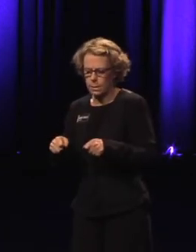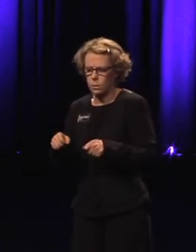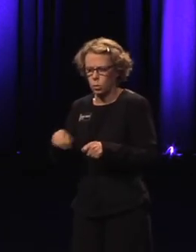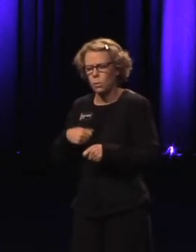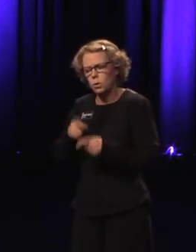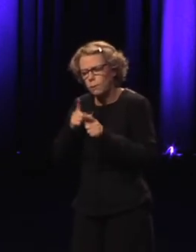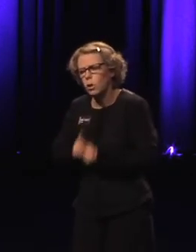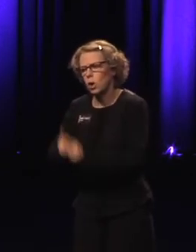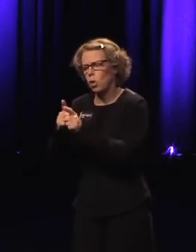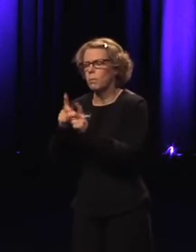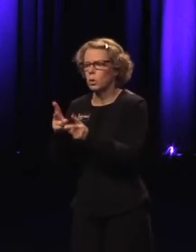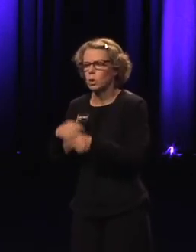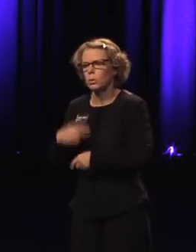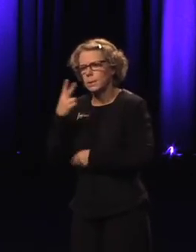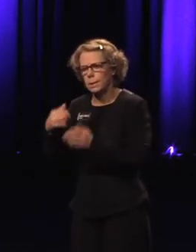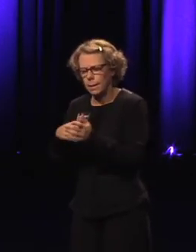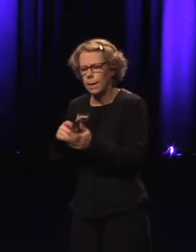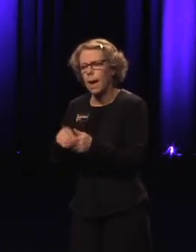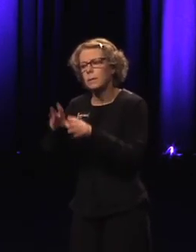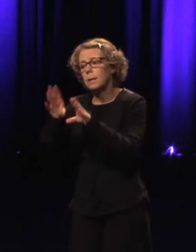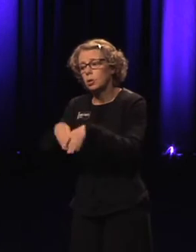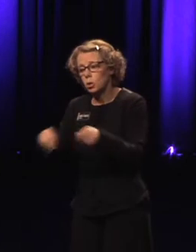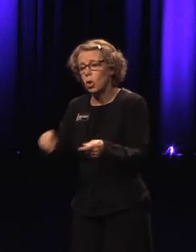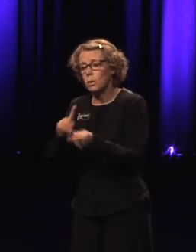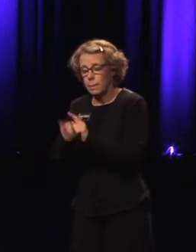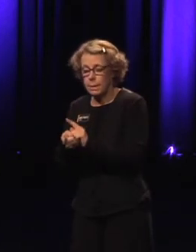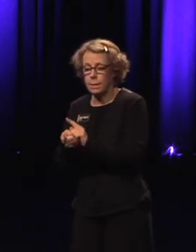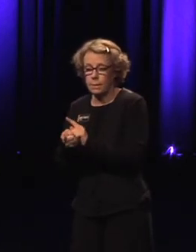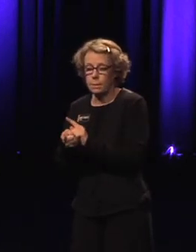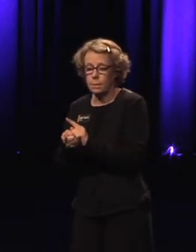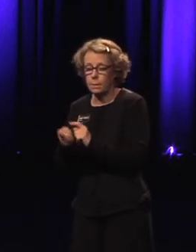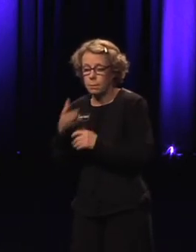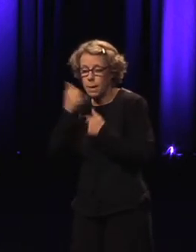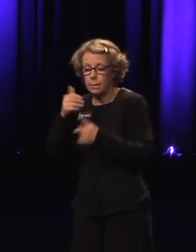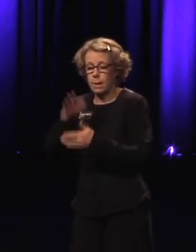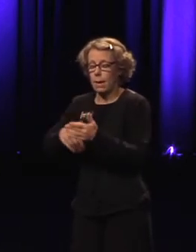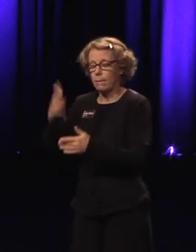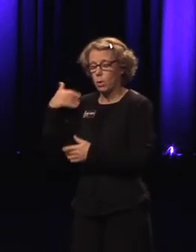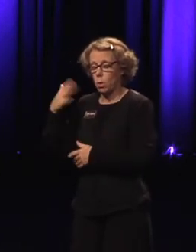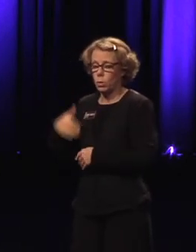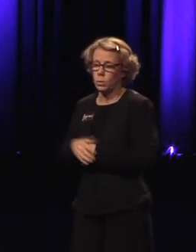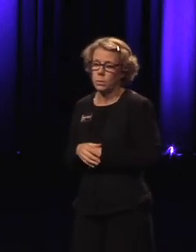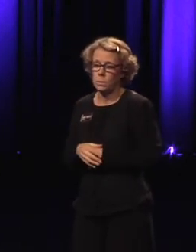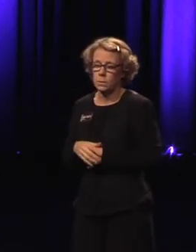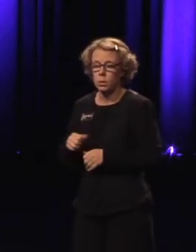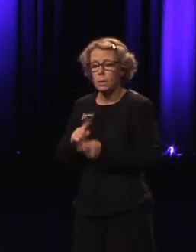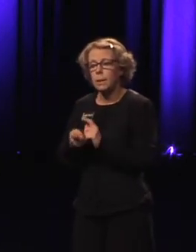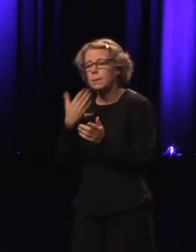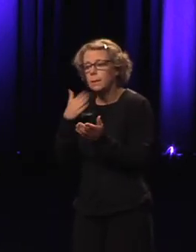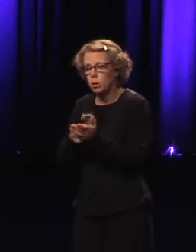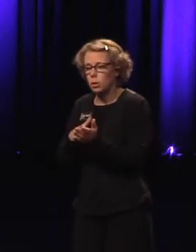that states justify their outcomes by reference to their actual effort expended.